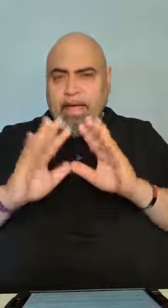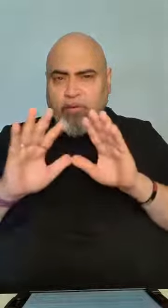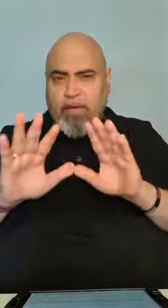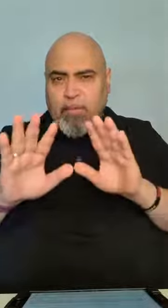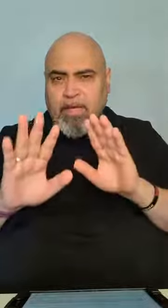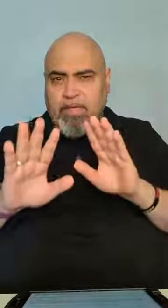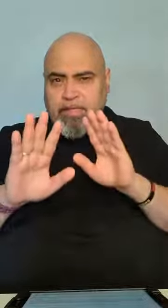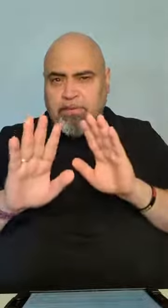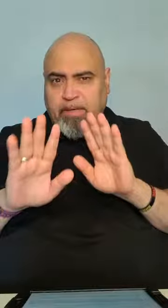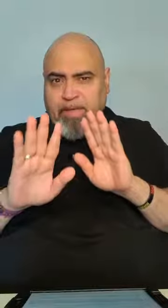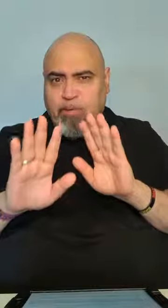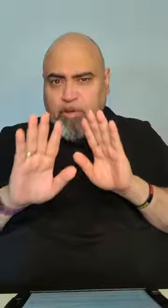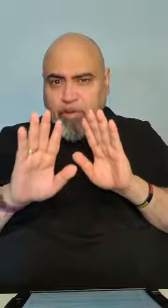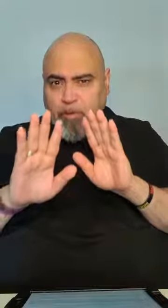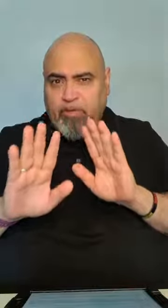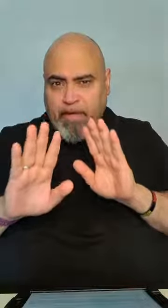never coming into this place where you think